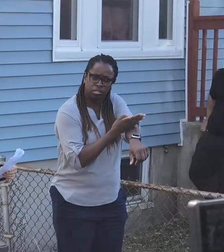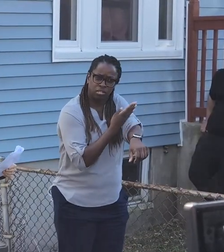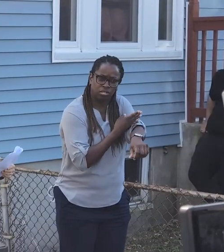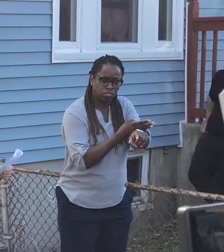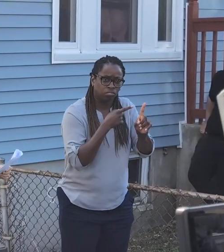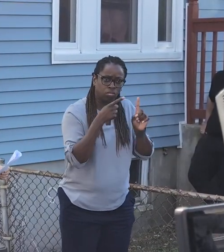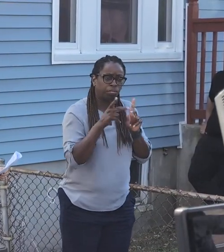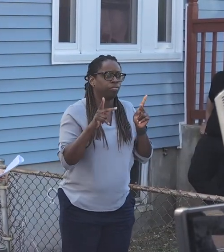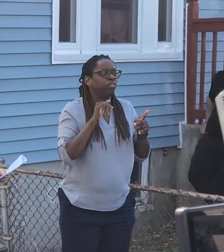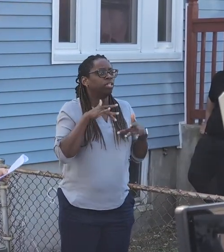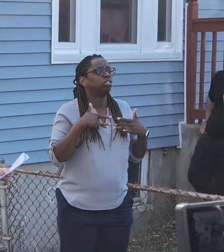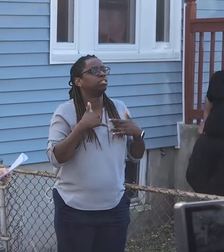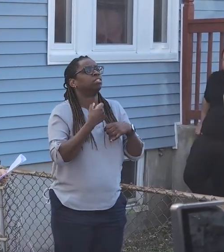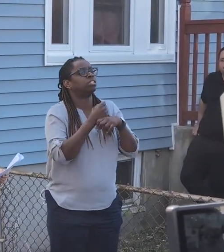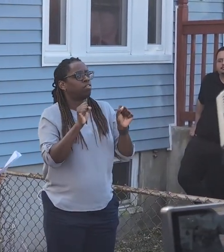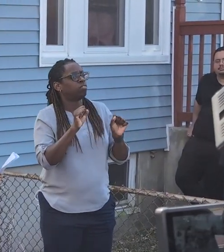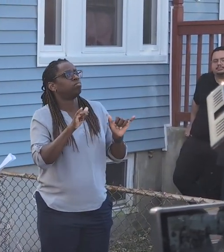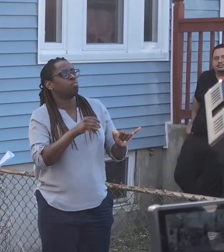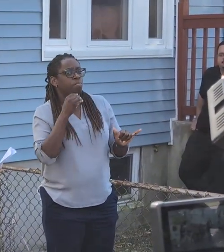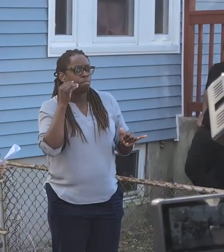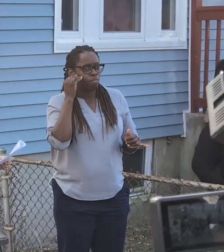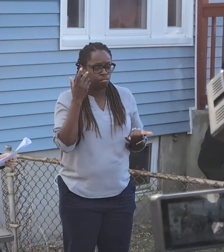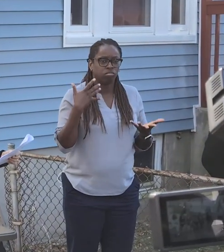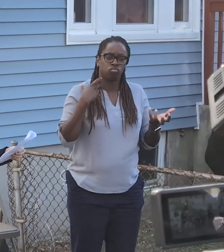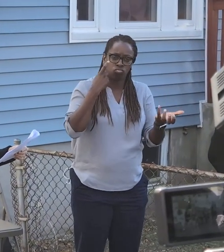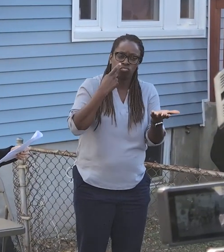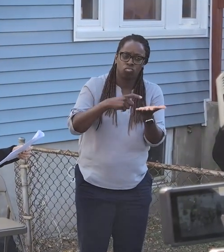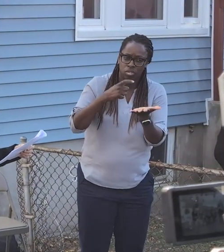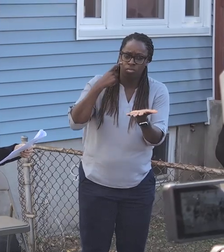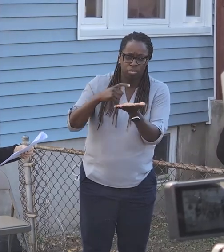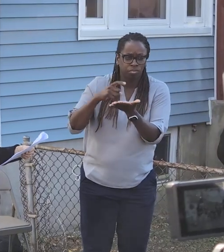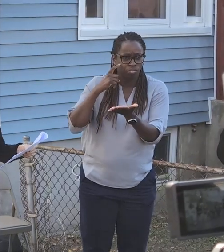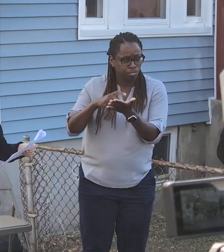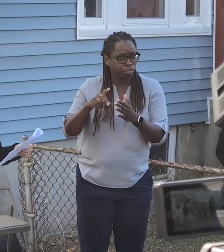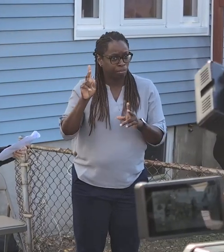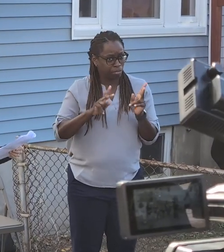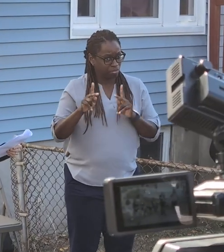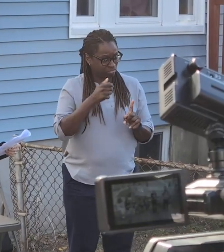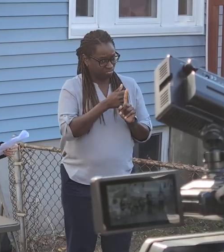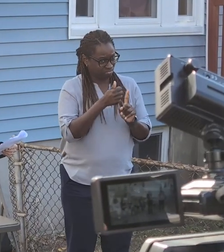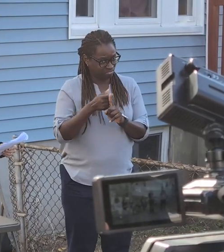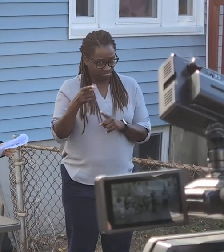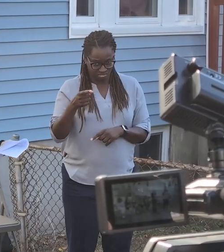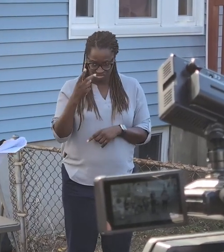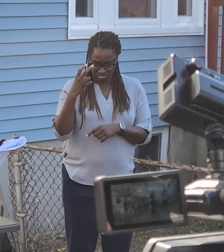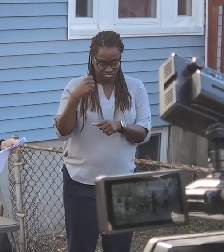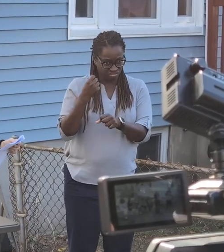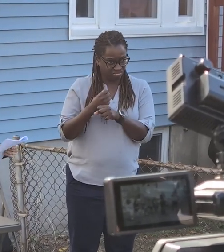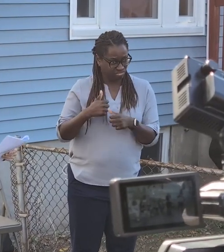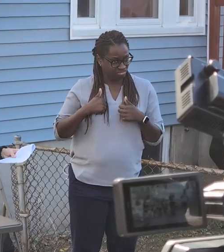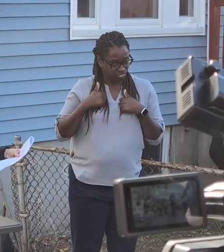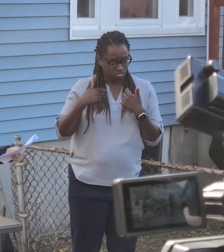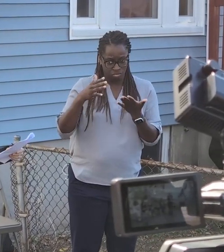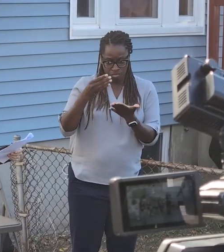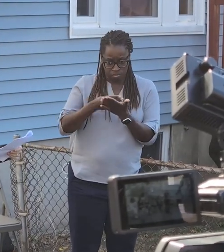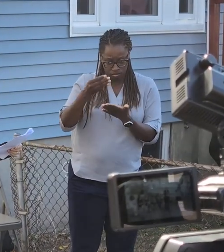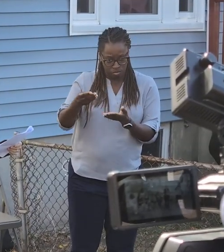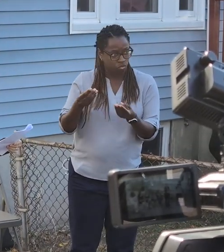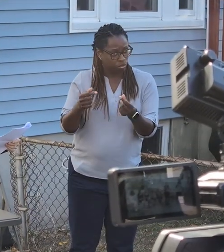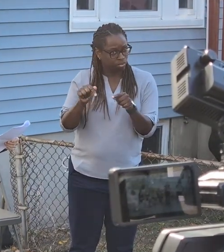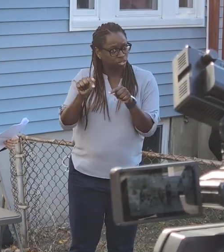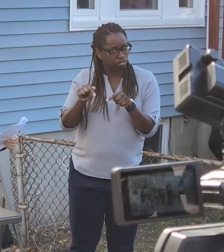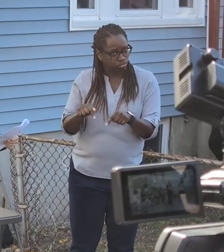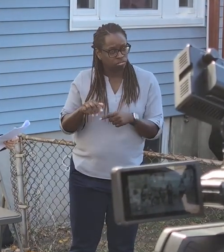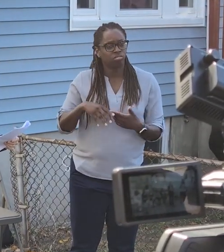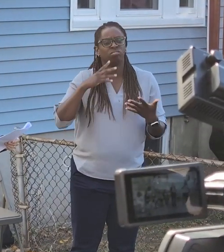gonna recognize the folks that have really, in the last 2 years, bought properties and the funders that have made that a possibility too. So I'll be very quick,